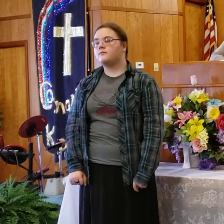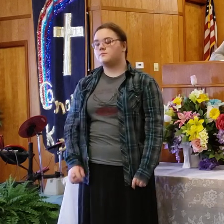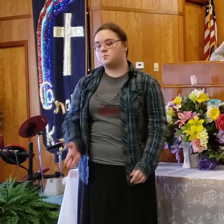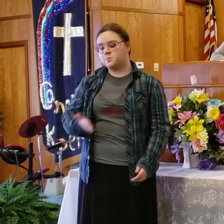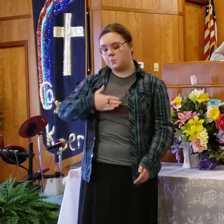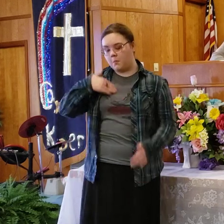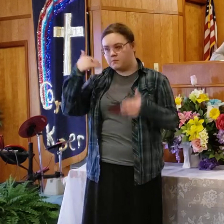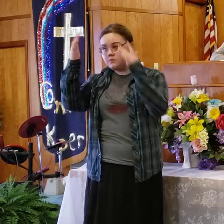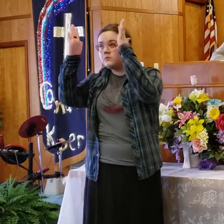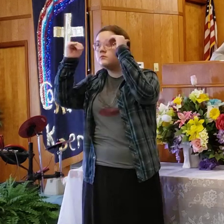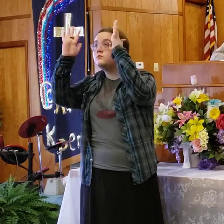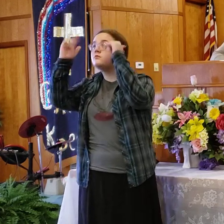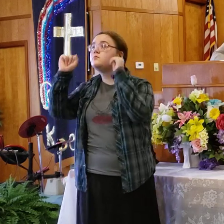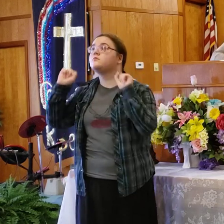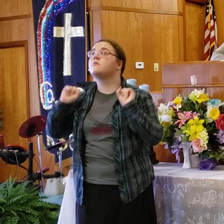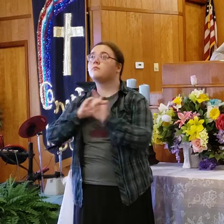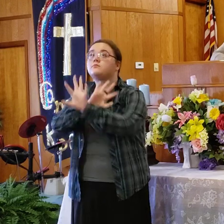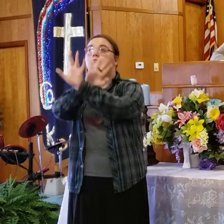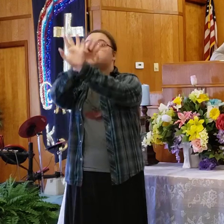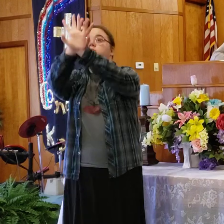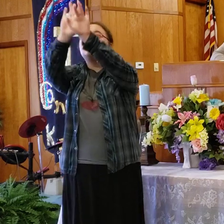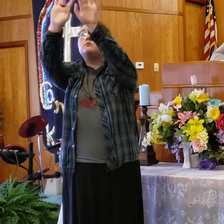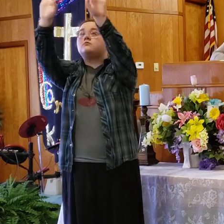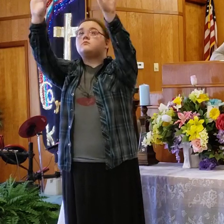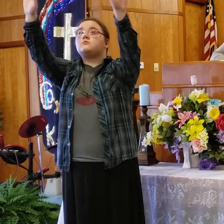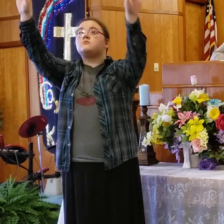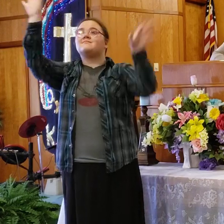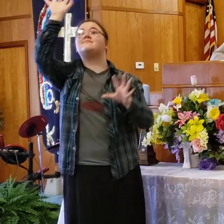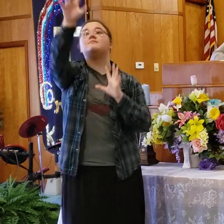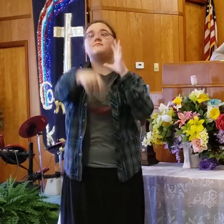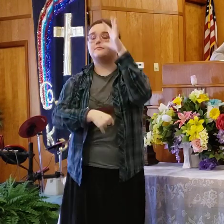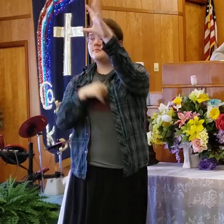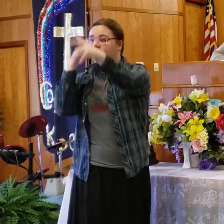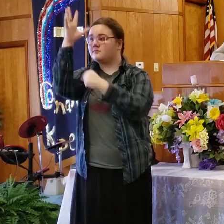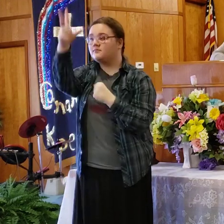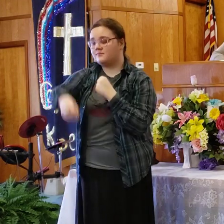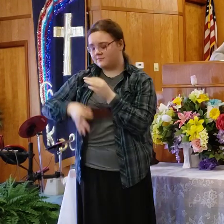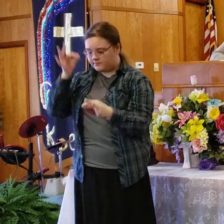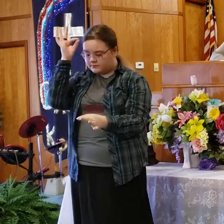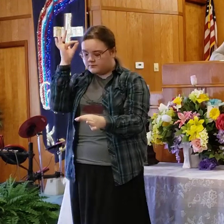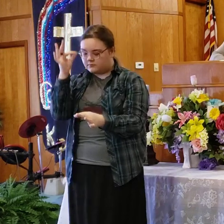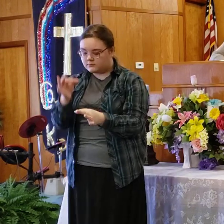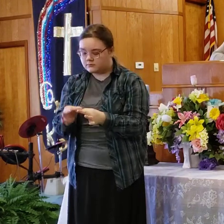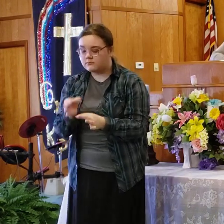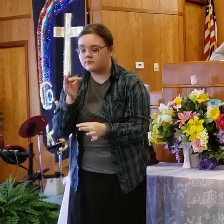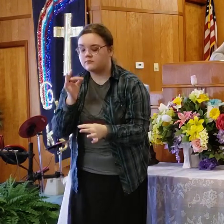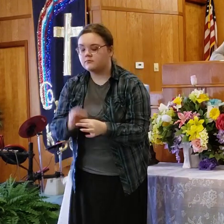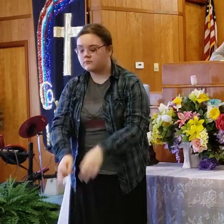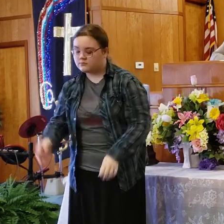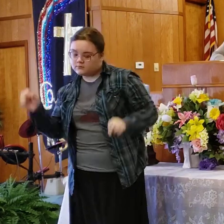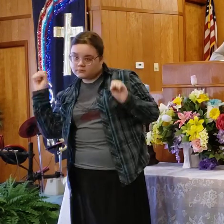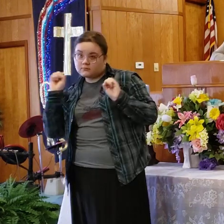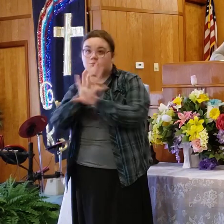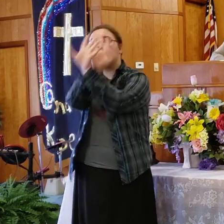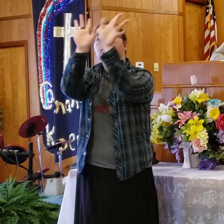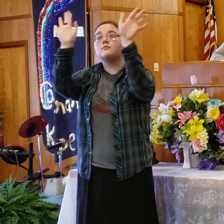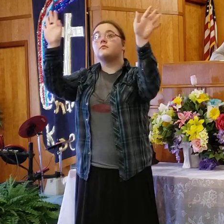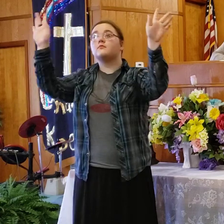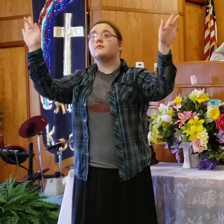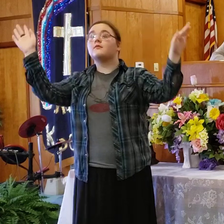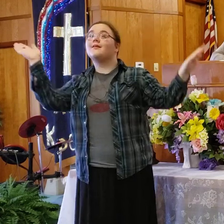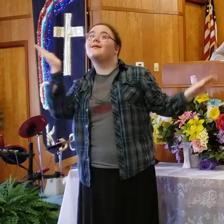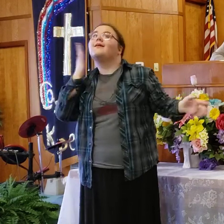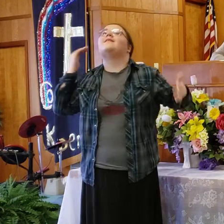When my hopes and dreams fall from me, and I'm running down the flame, I see the